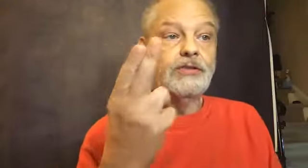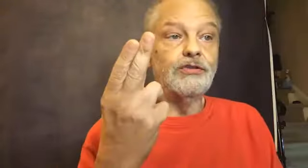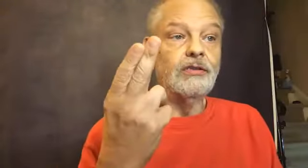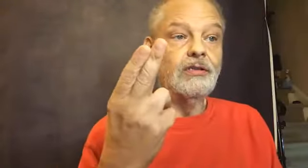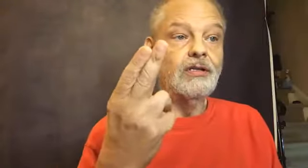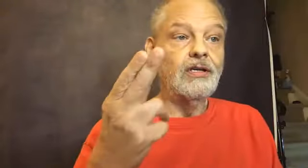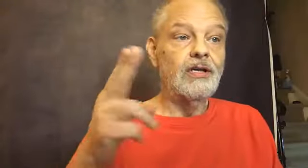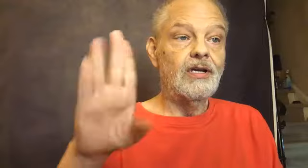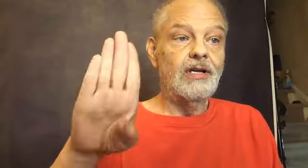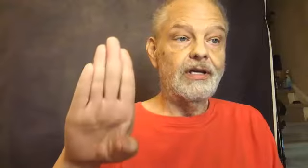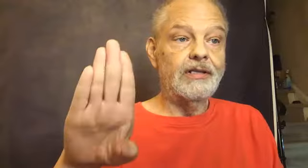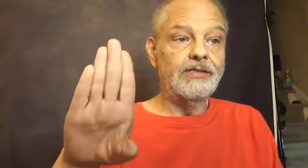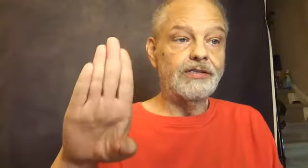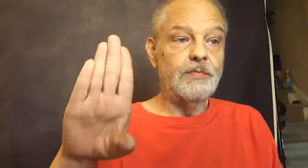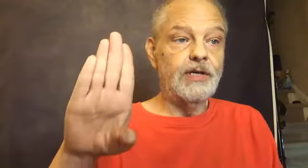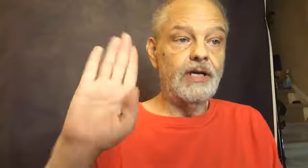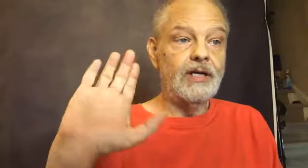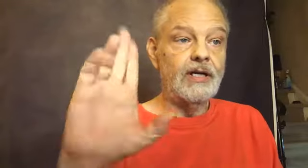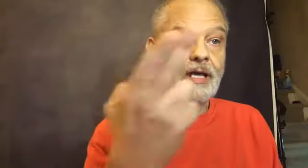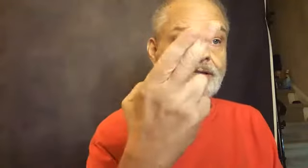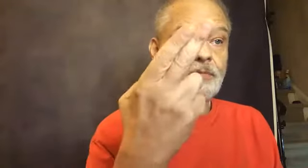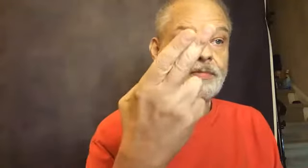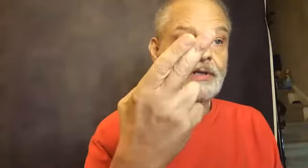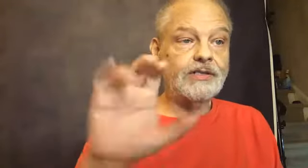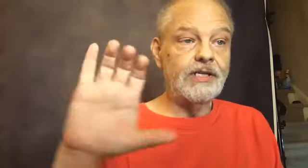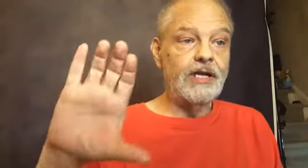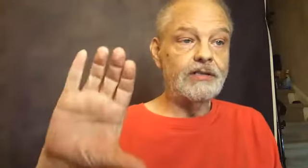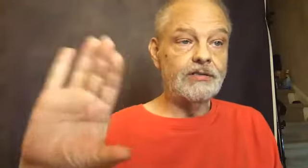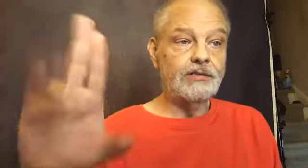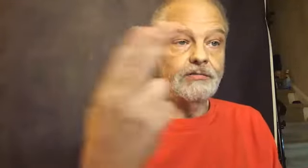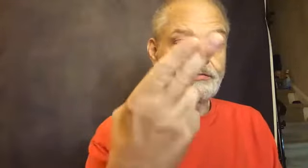Beach, it's just B and it ends up in a CH.